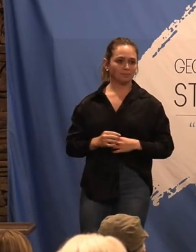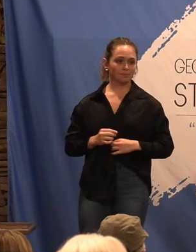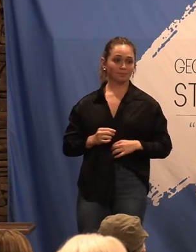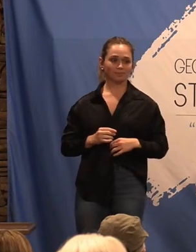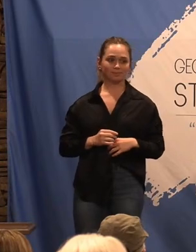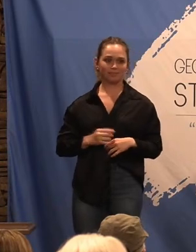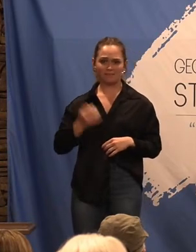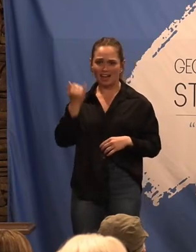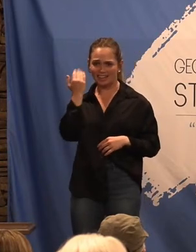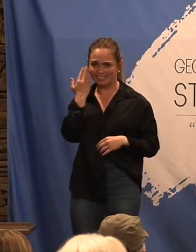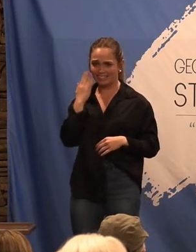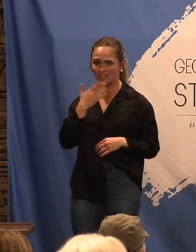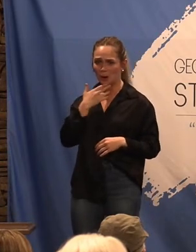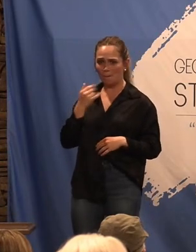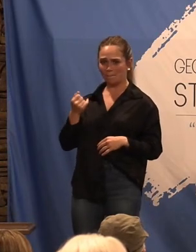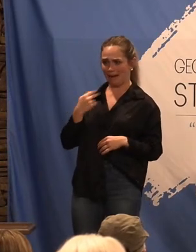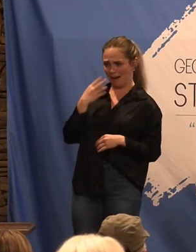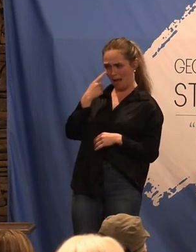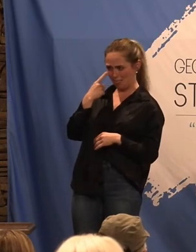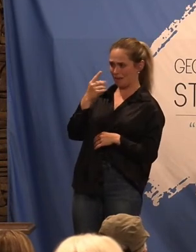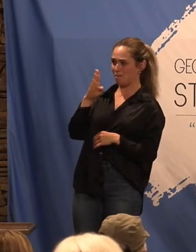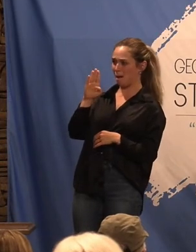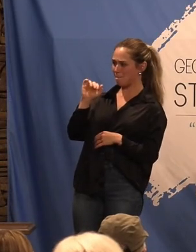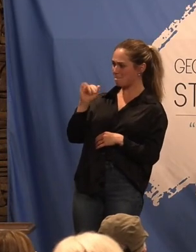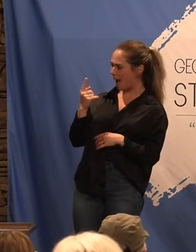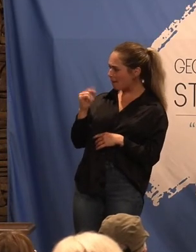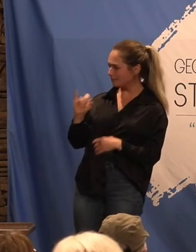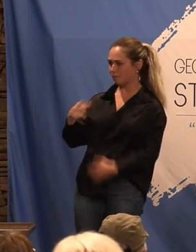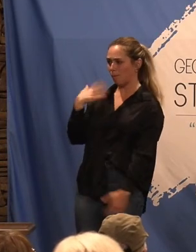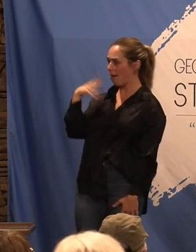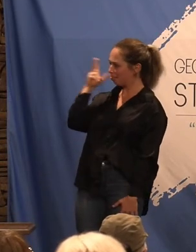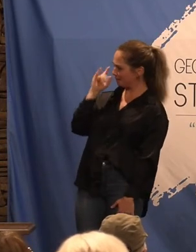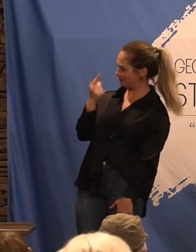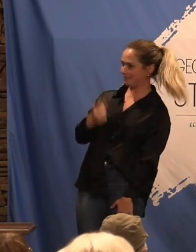If I didn't know better, I think he was a Baptist. Listen to this.